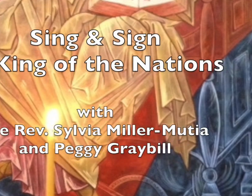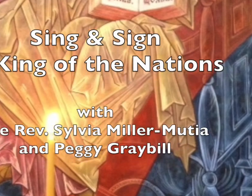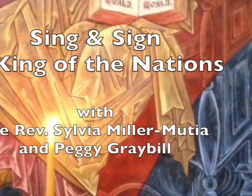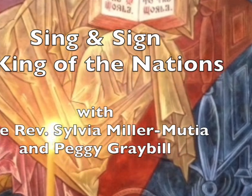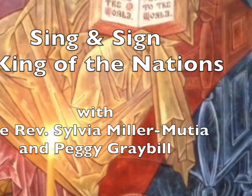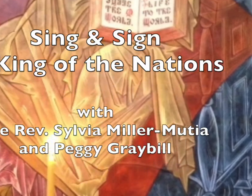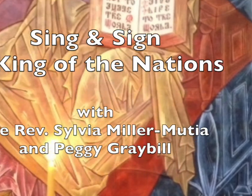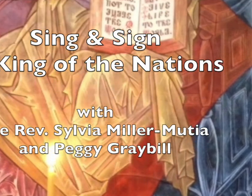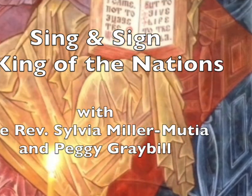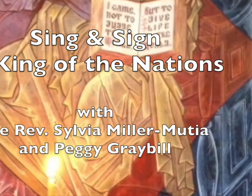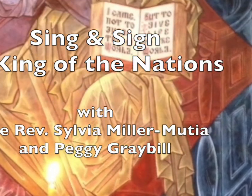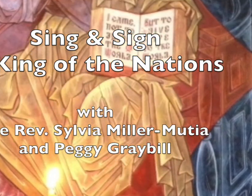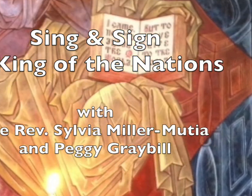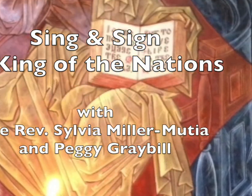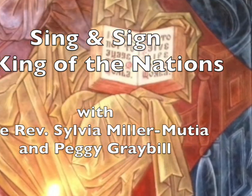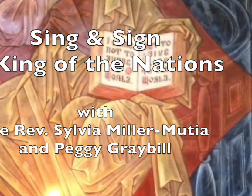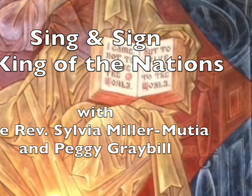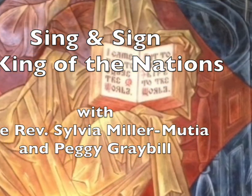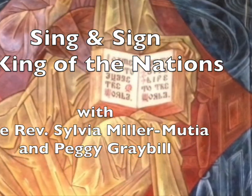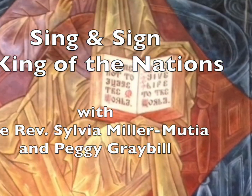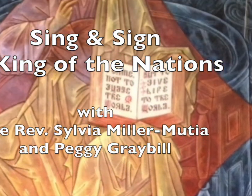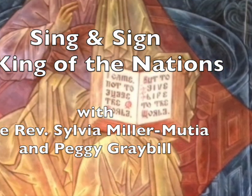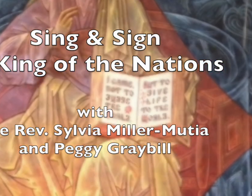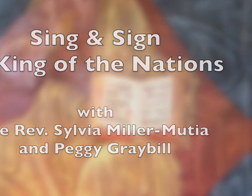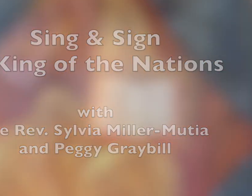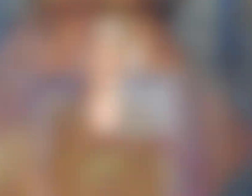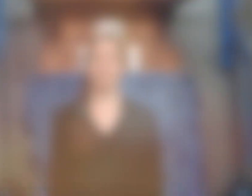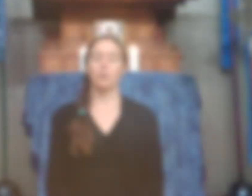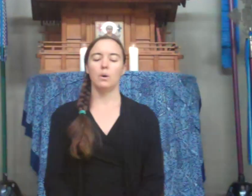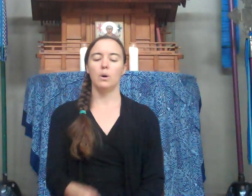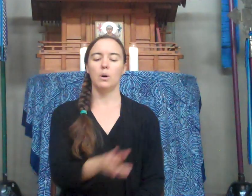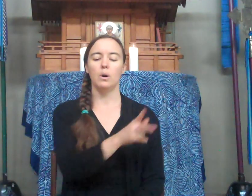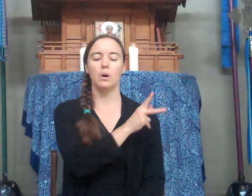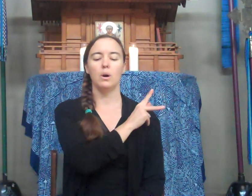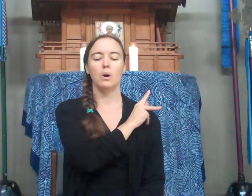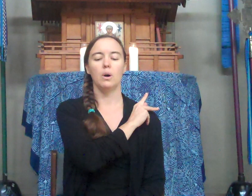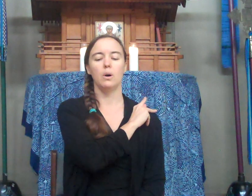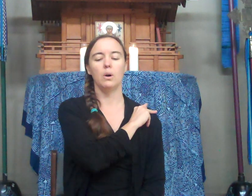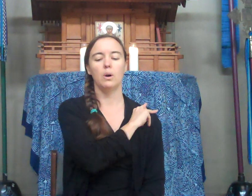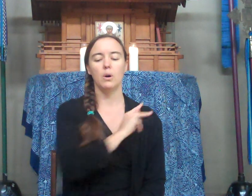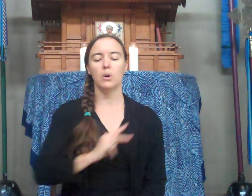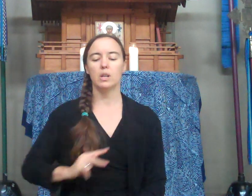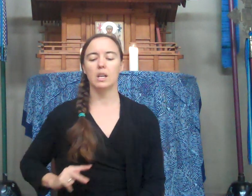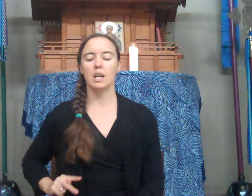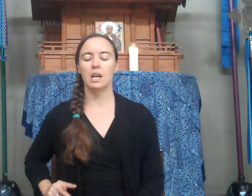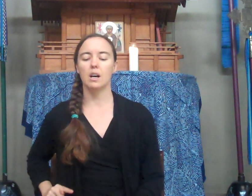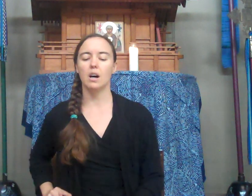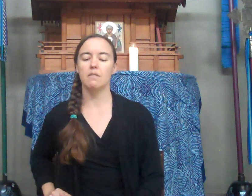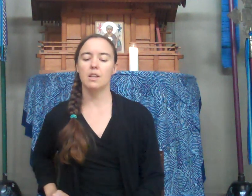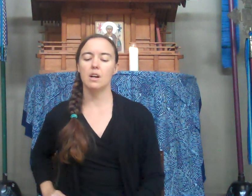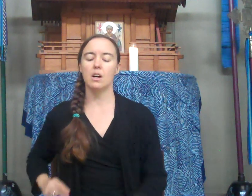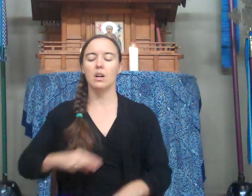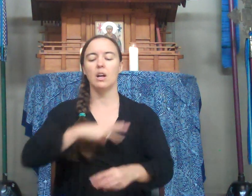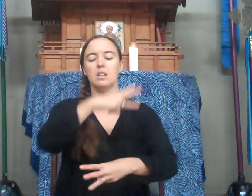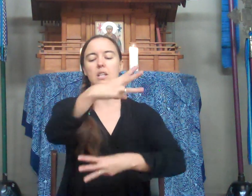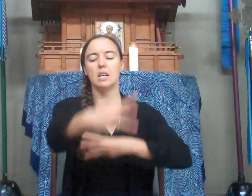Join us as we sing and sign this ancient Advent prayer. O King of the